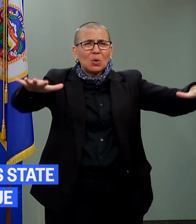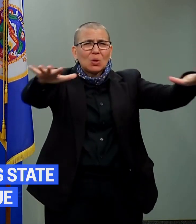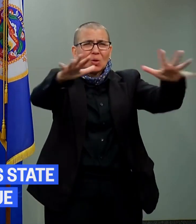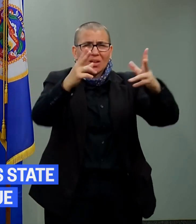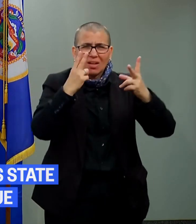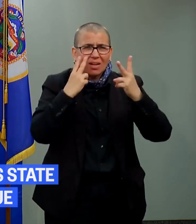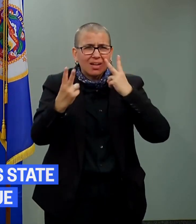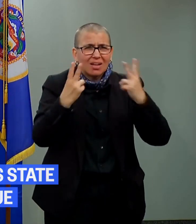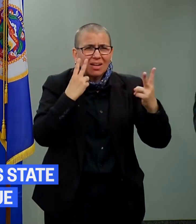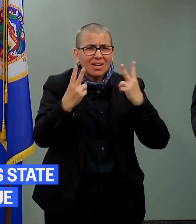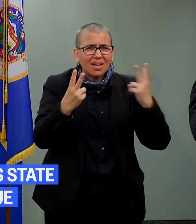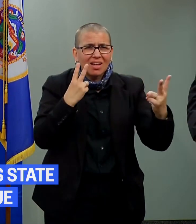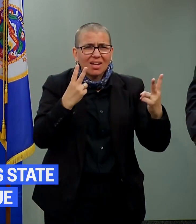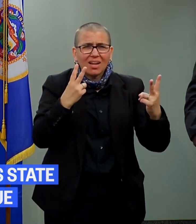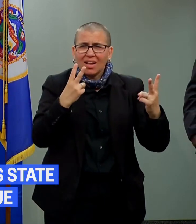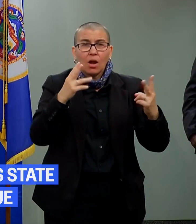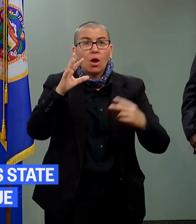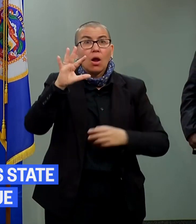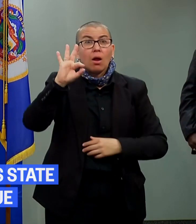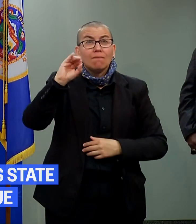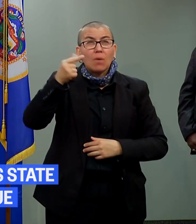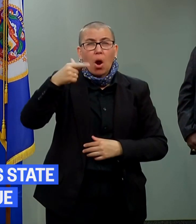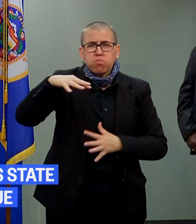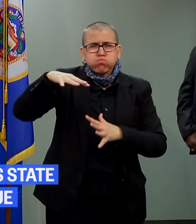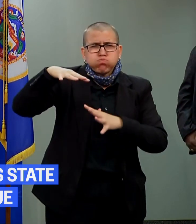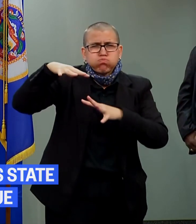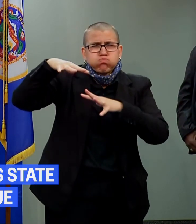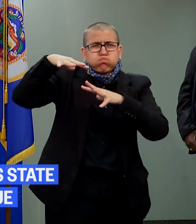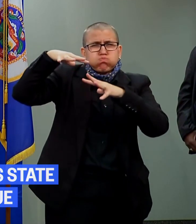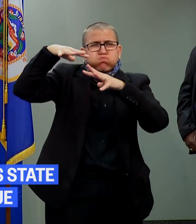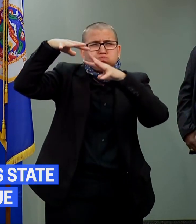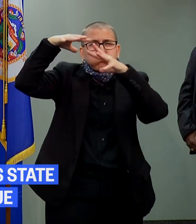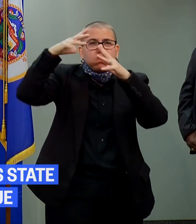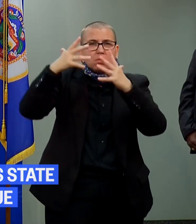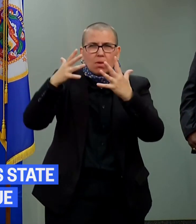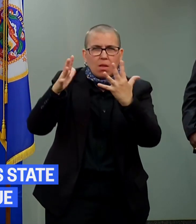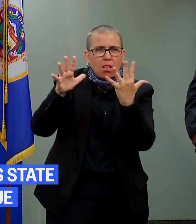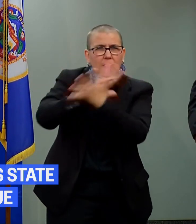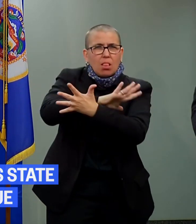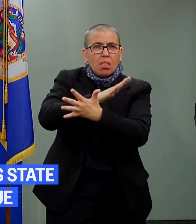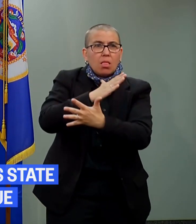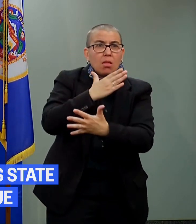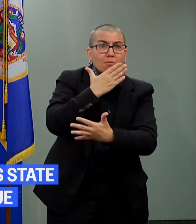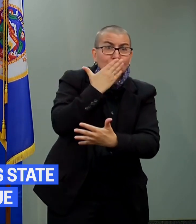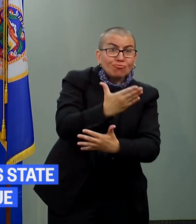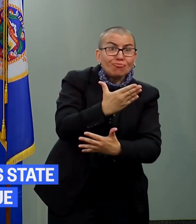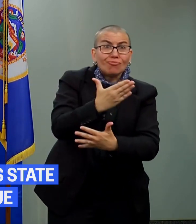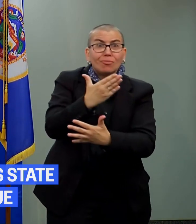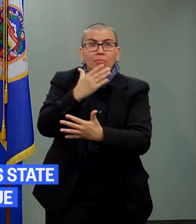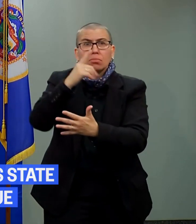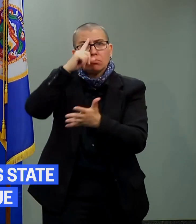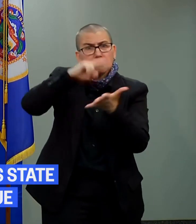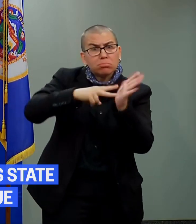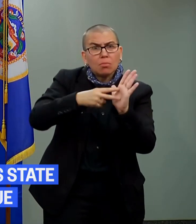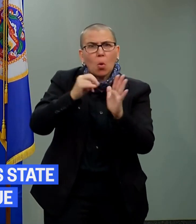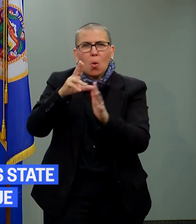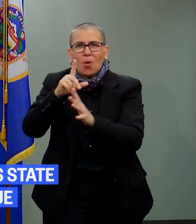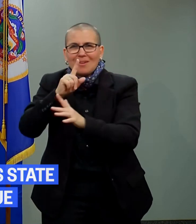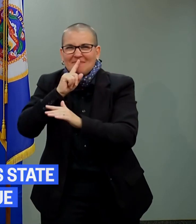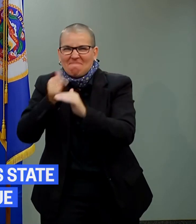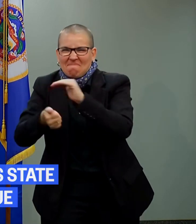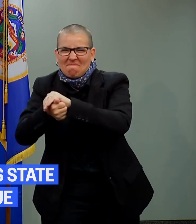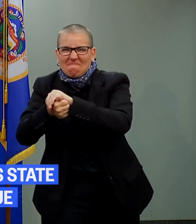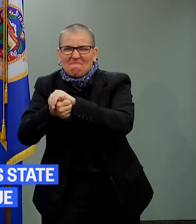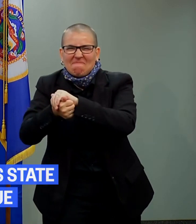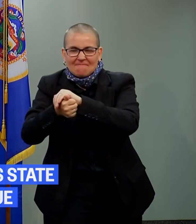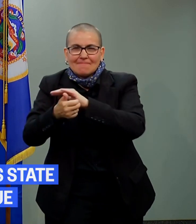that, truly misconduct issues, and they've heard, oh, we'll internally investigate and it'll be fixed. That'll be done. They don't have